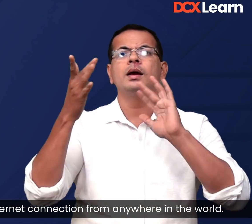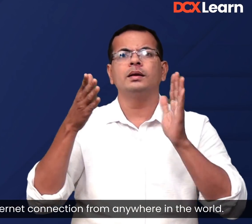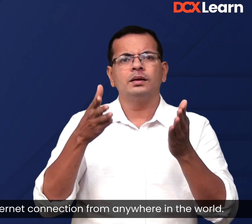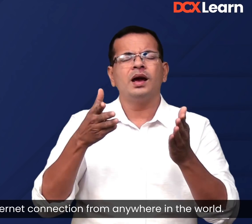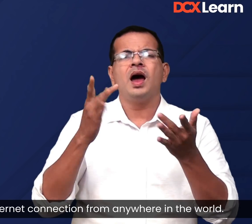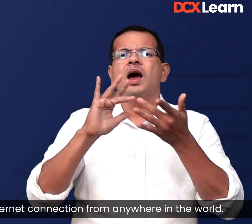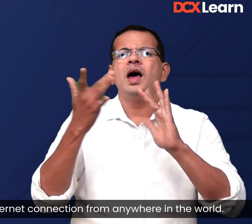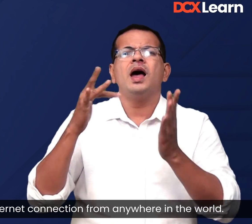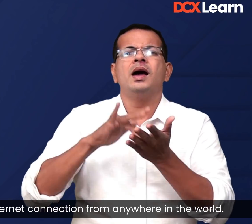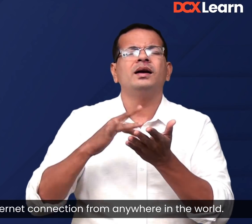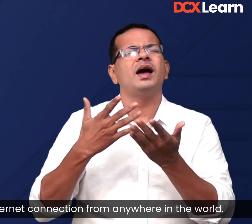the world